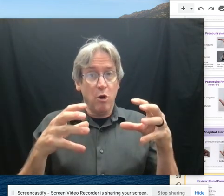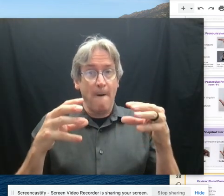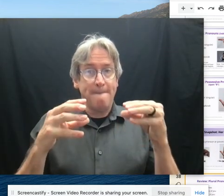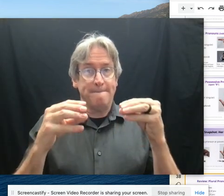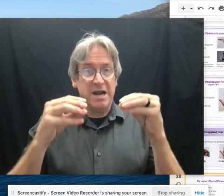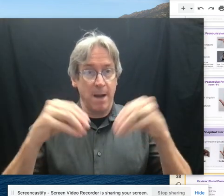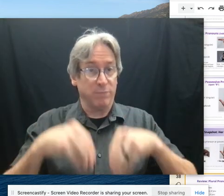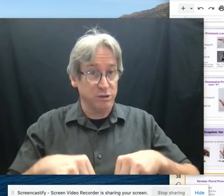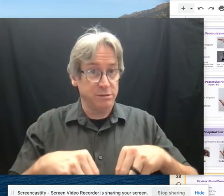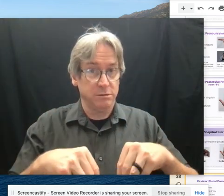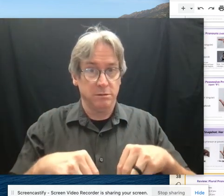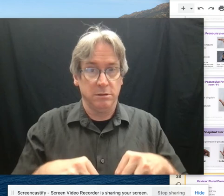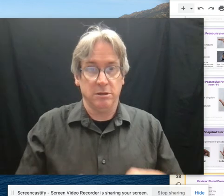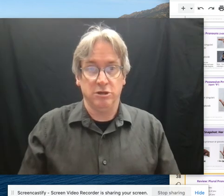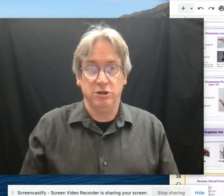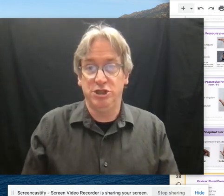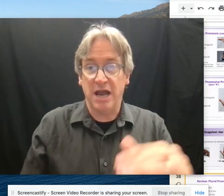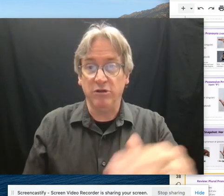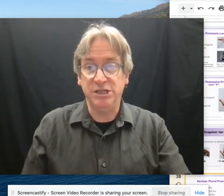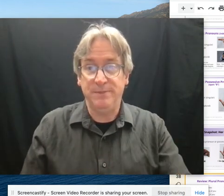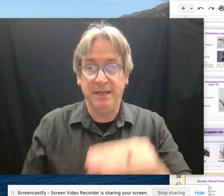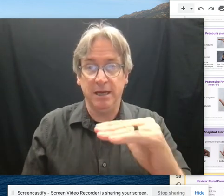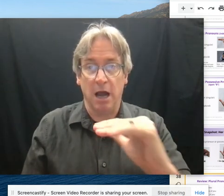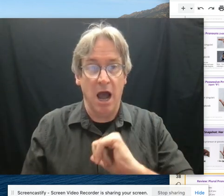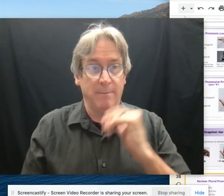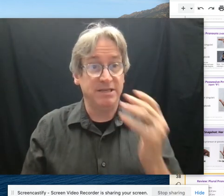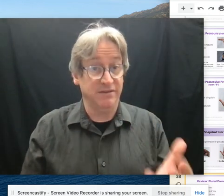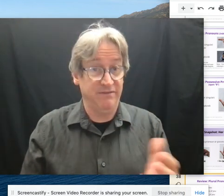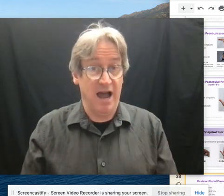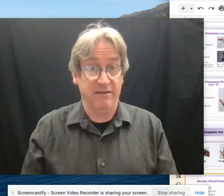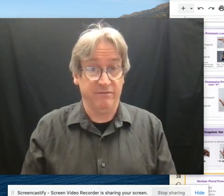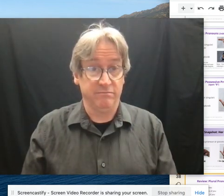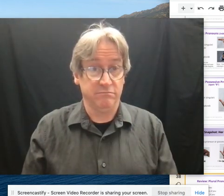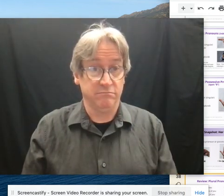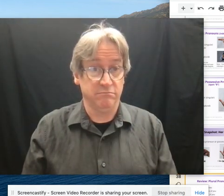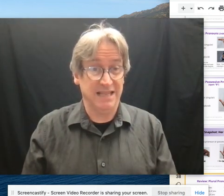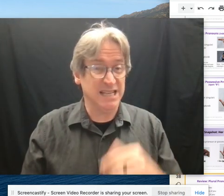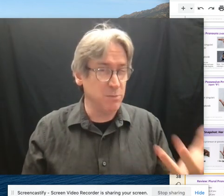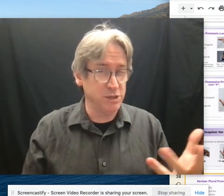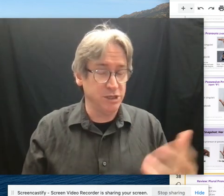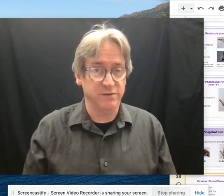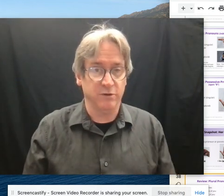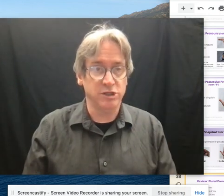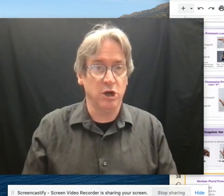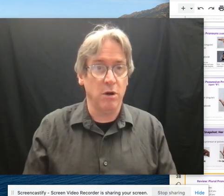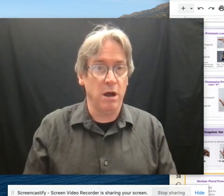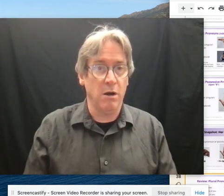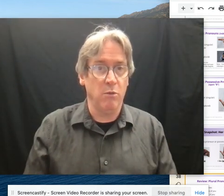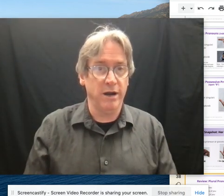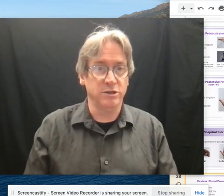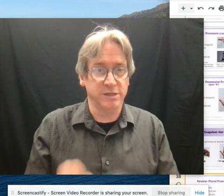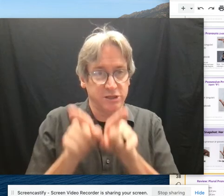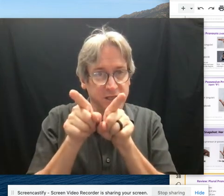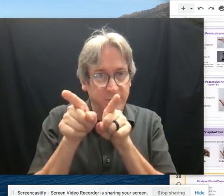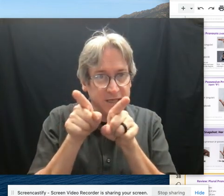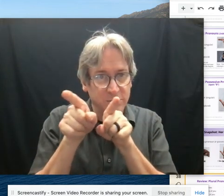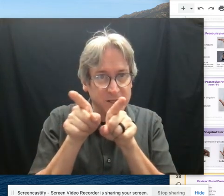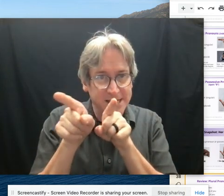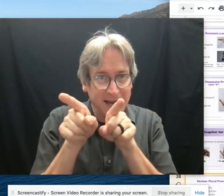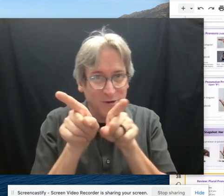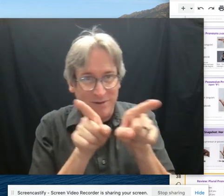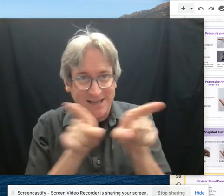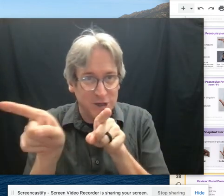include numbers, generally speaking, up to 5. That's the most useful. So what I'll do is just like we